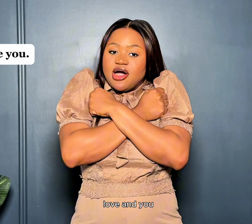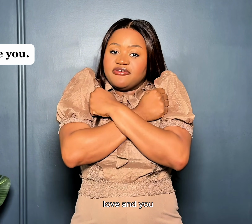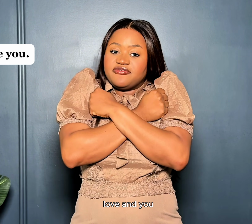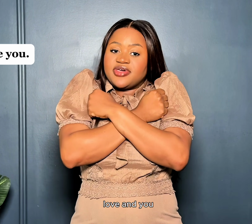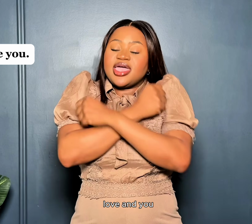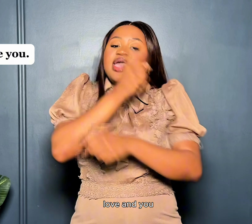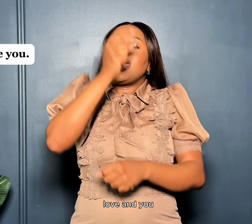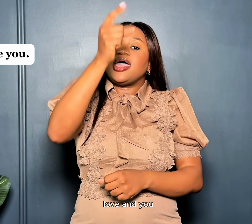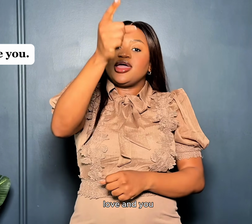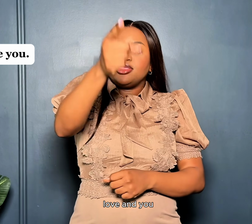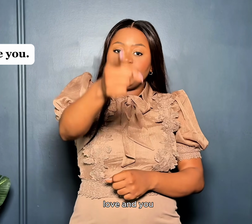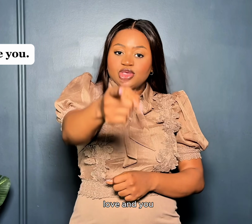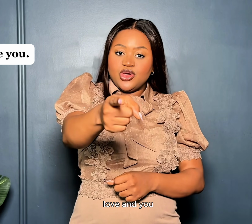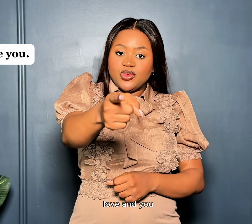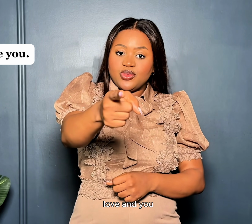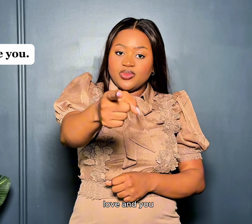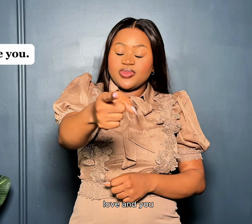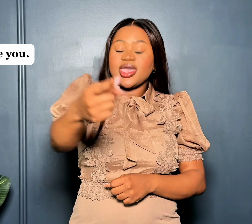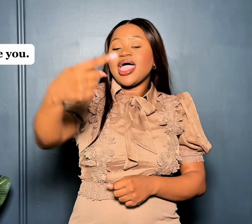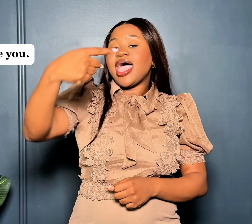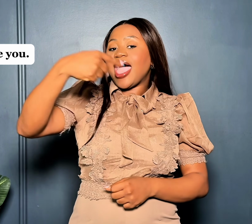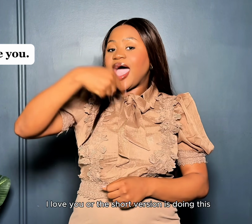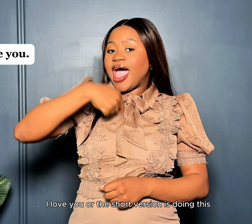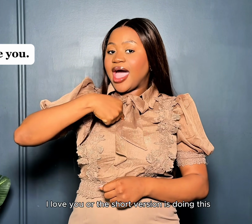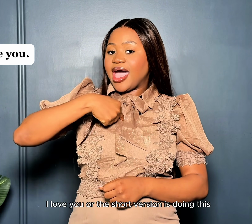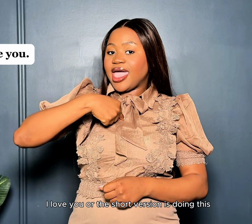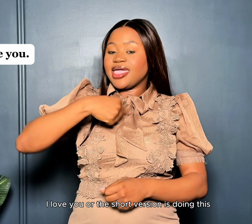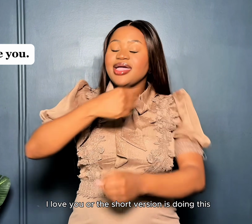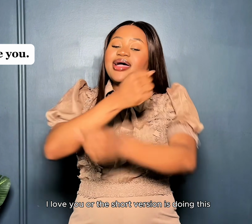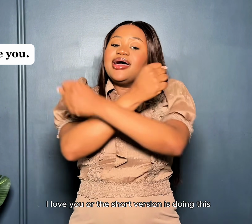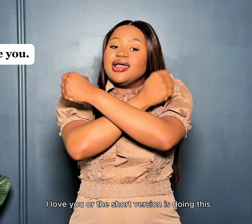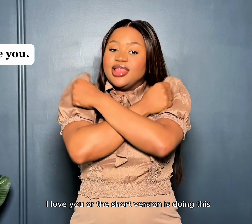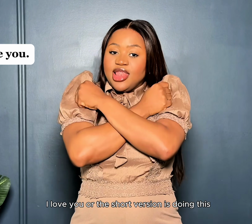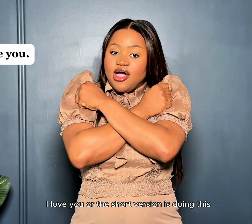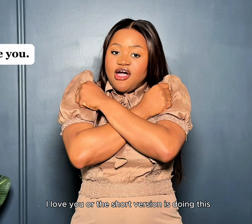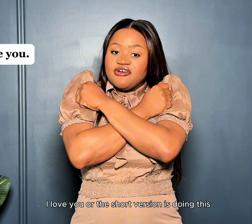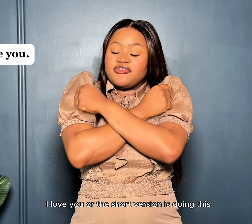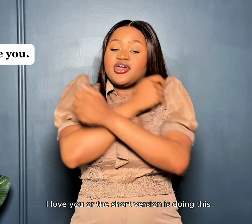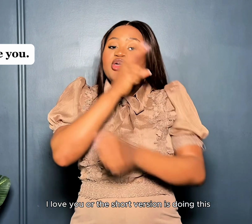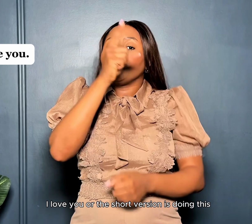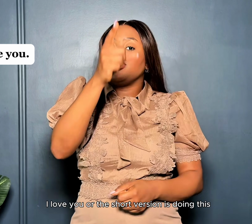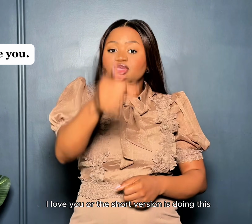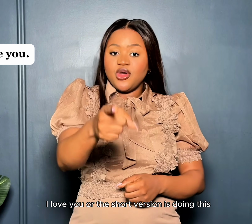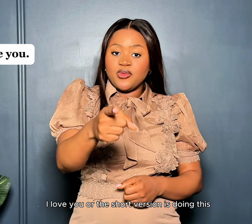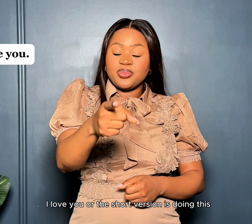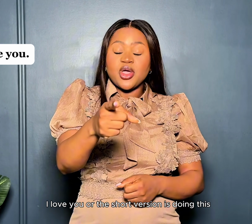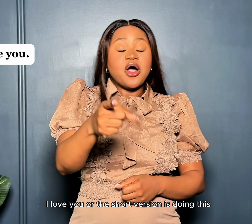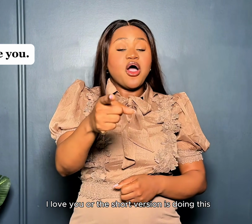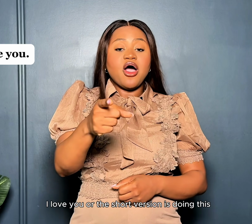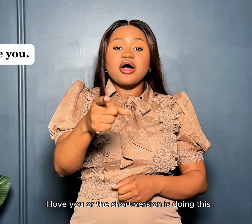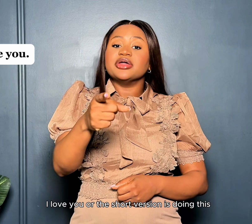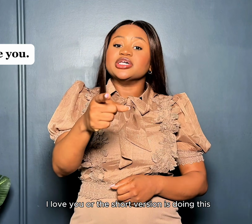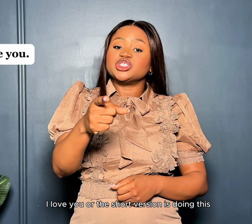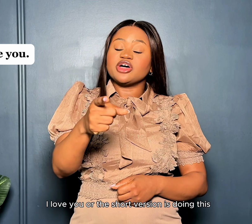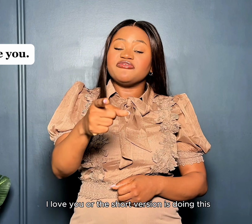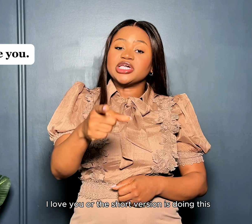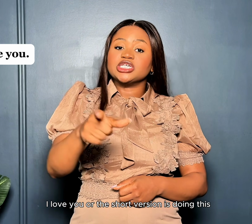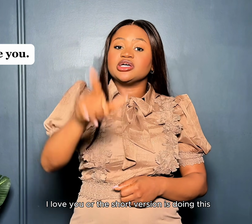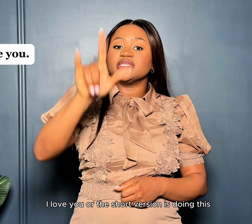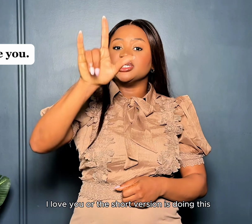Love and you. I love you. Or the short version is